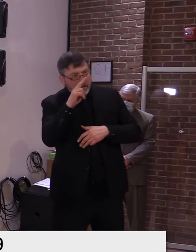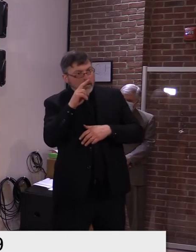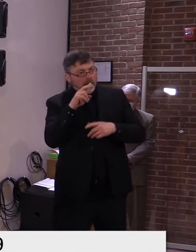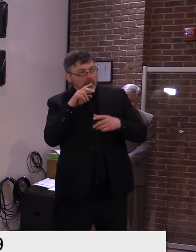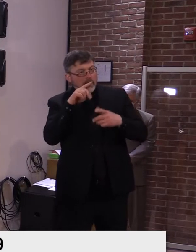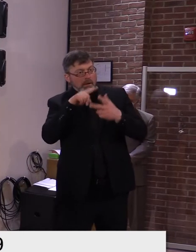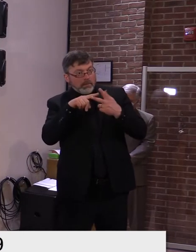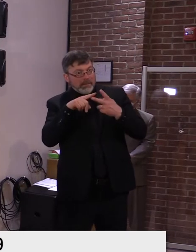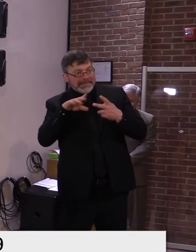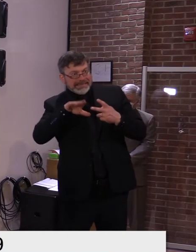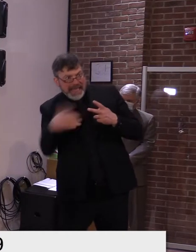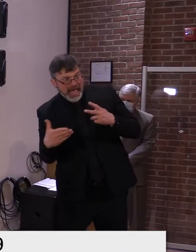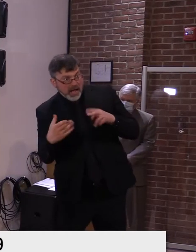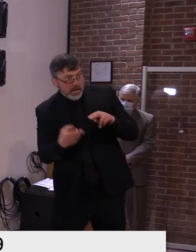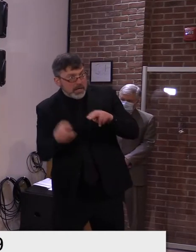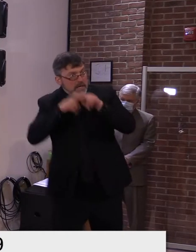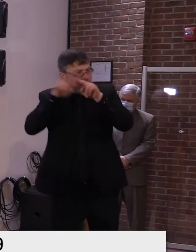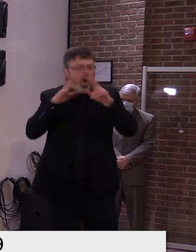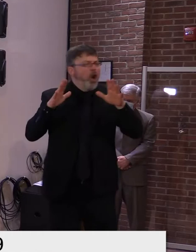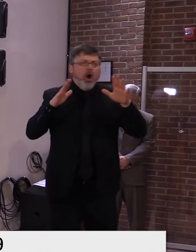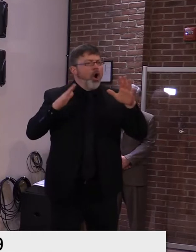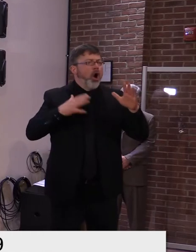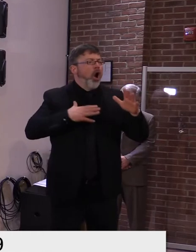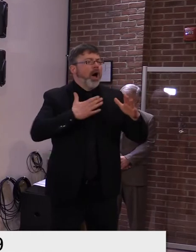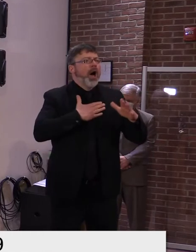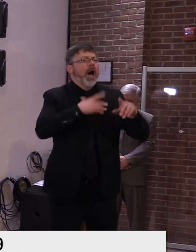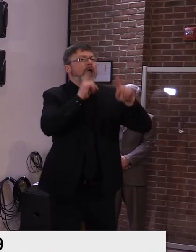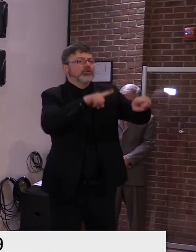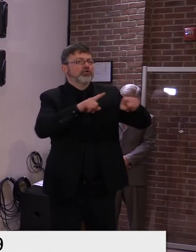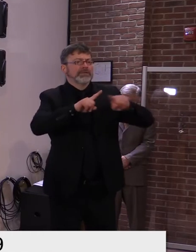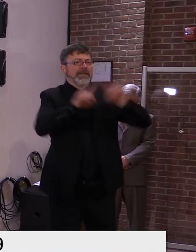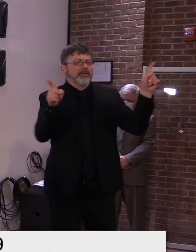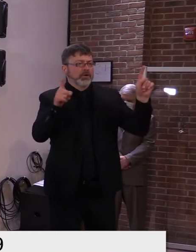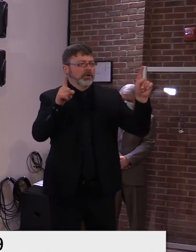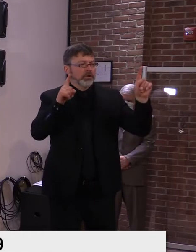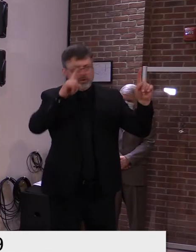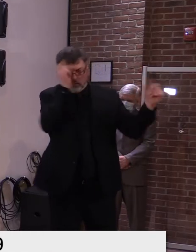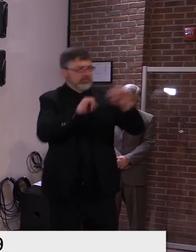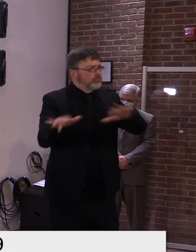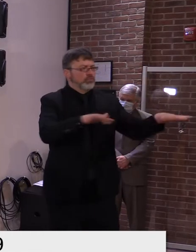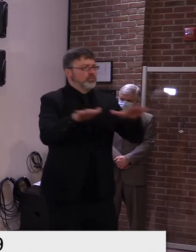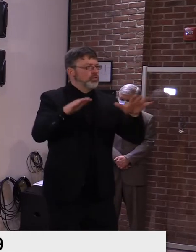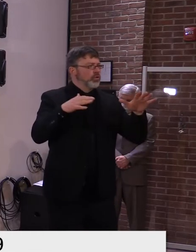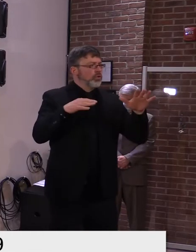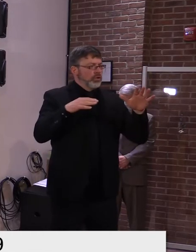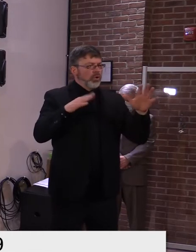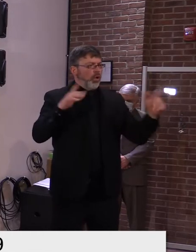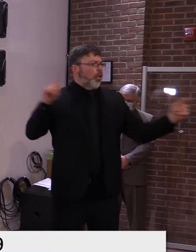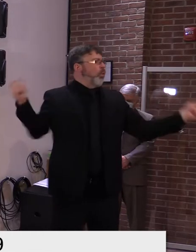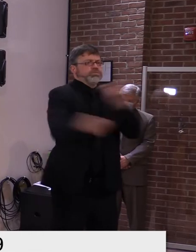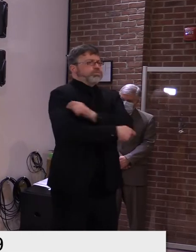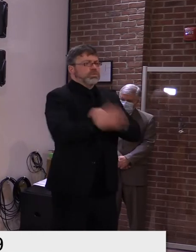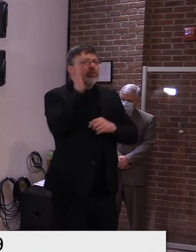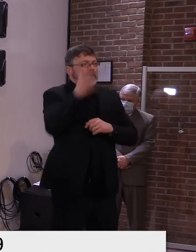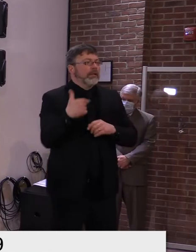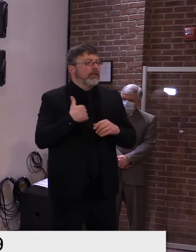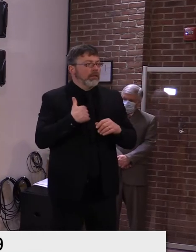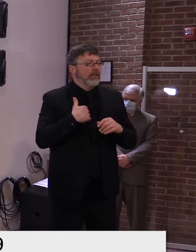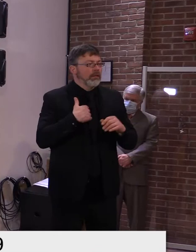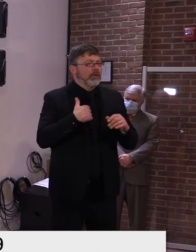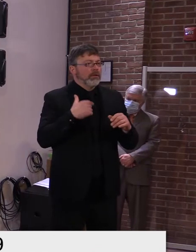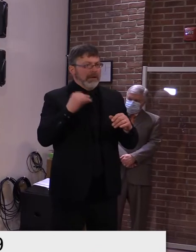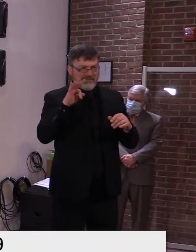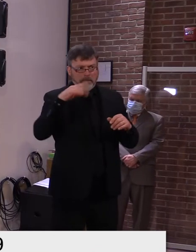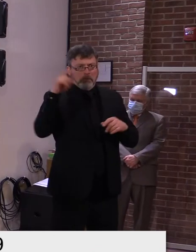healthcare professionals, Dr. Levine, Dr. Kelso. We'll make changes as necessary, but at this point in time,